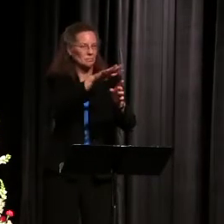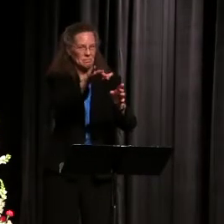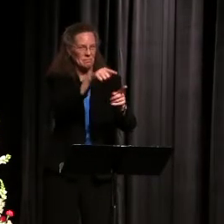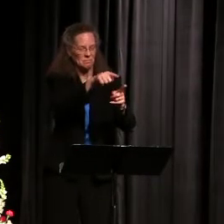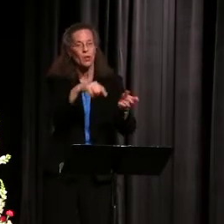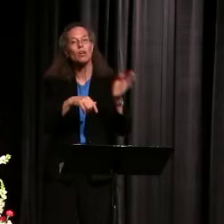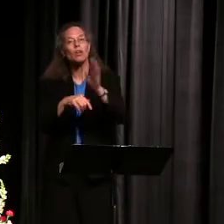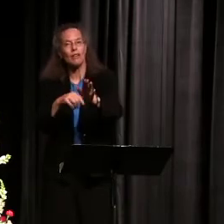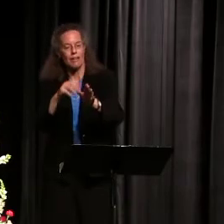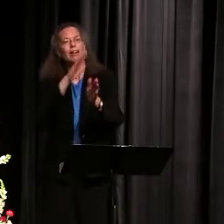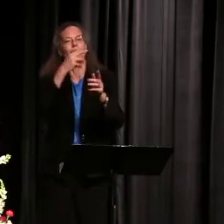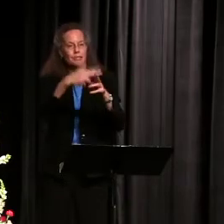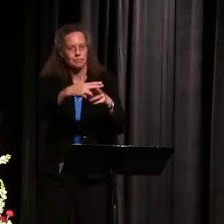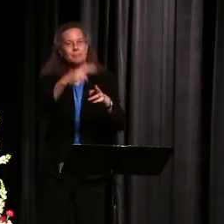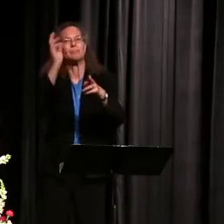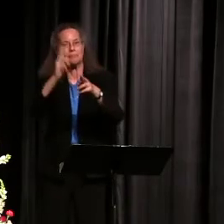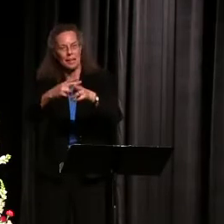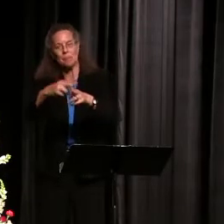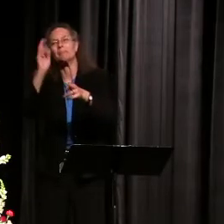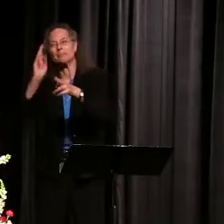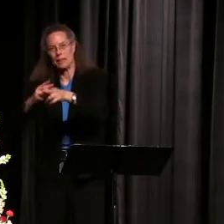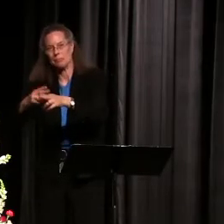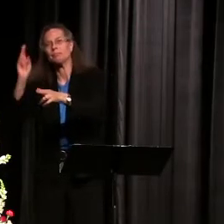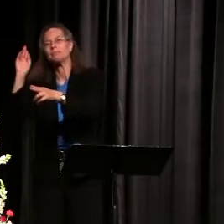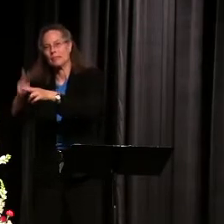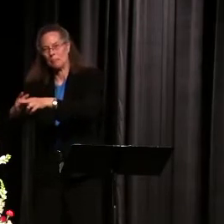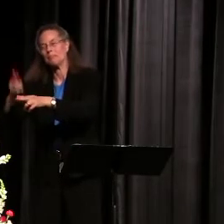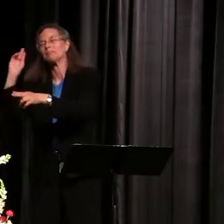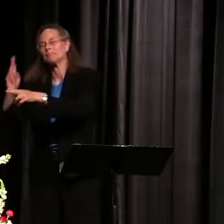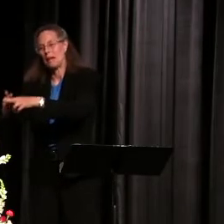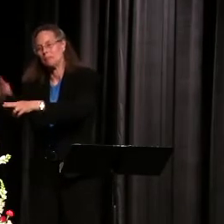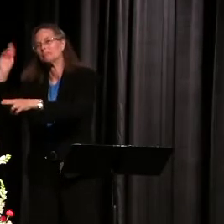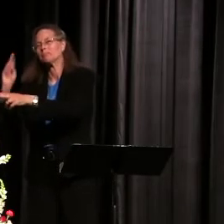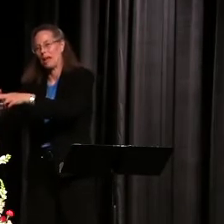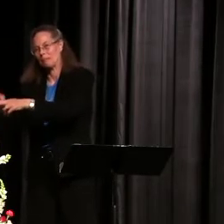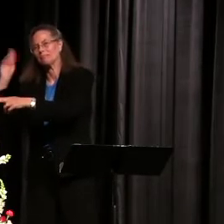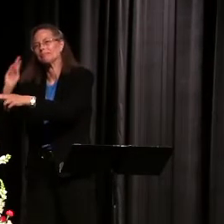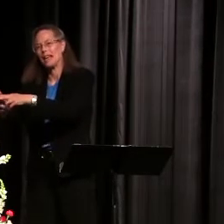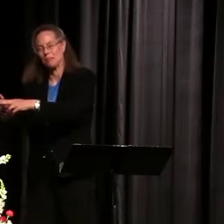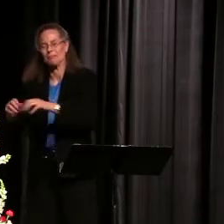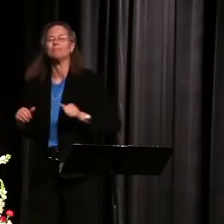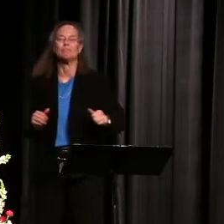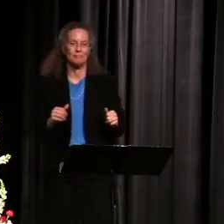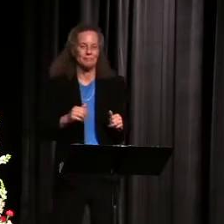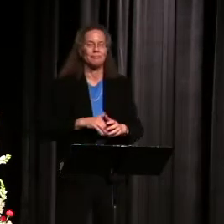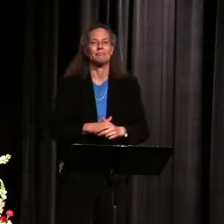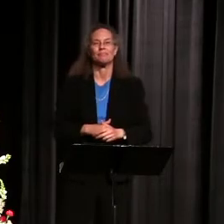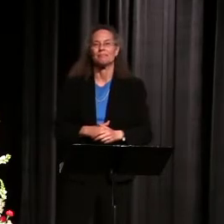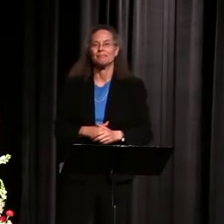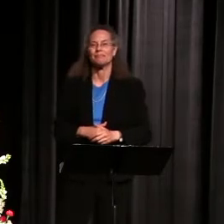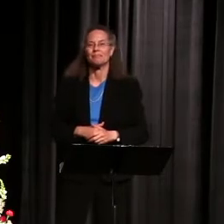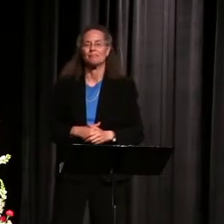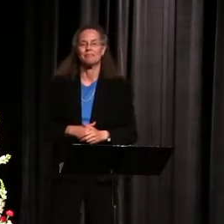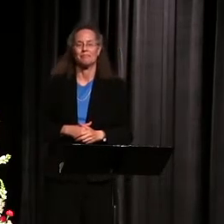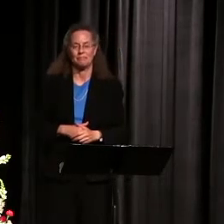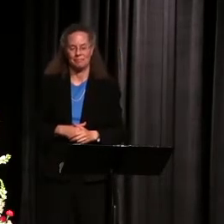Marty Cardona, Mr. Kevin Glover, Ms. Joyce Kostick, Ms. Judy O'Leary Sargent, and Mr. Tim Sliz.